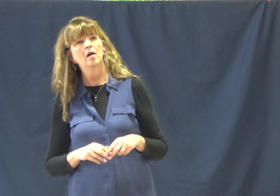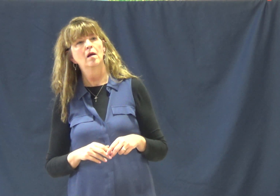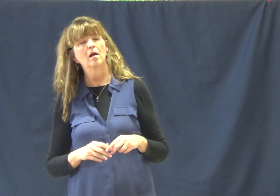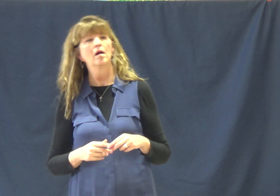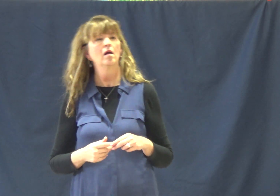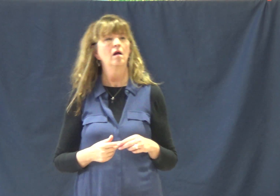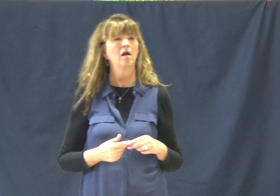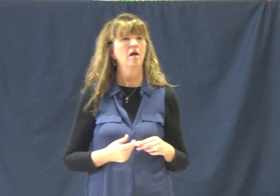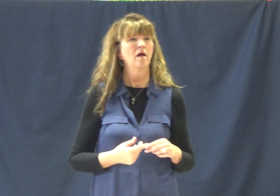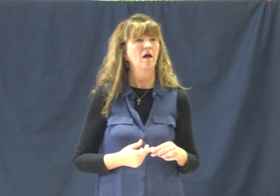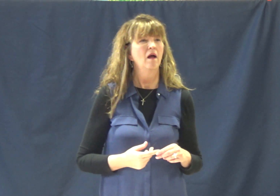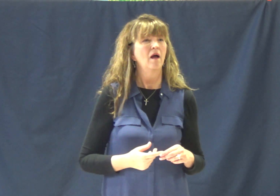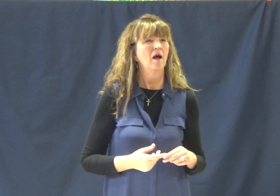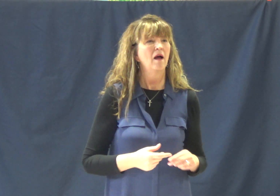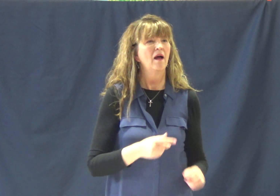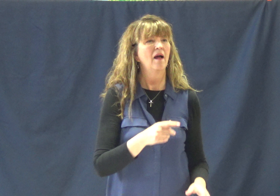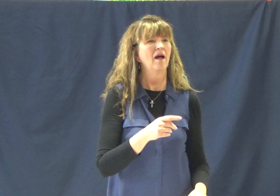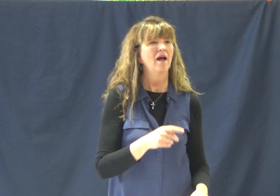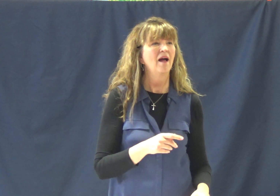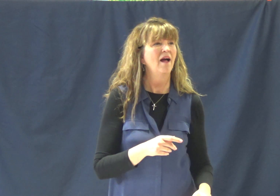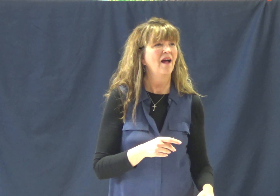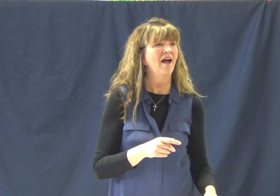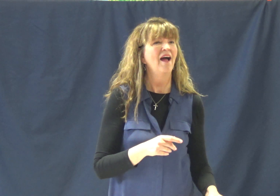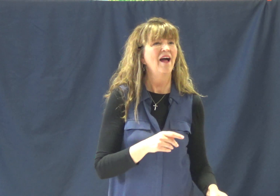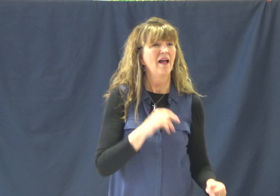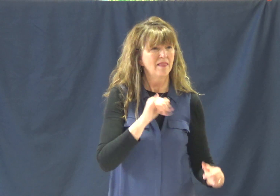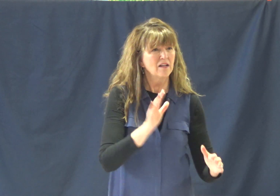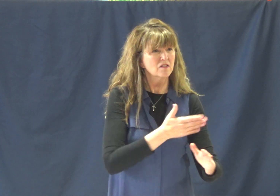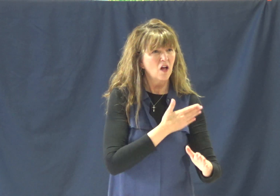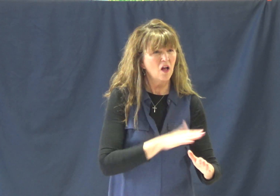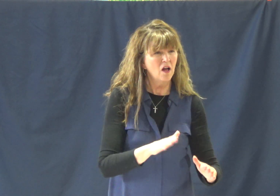has done. Count your blessings.